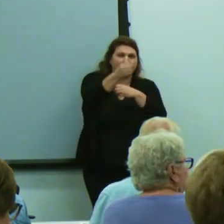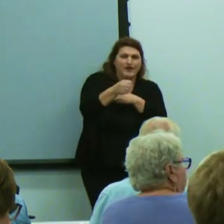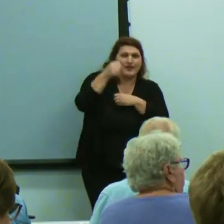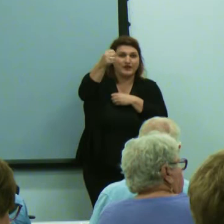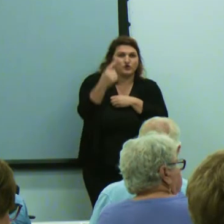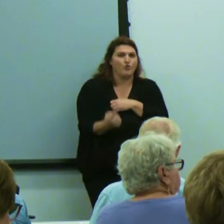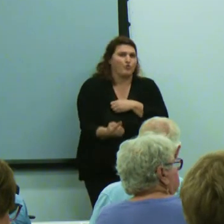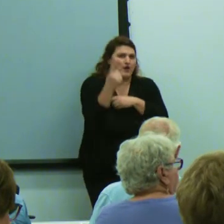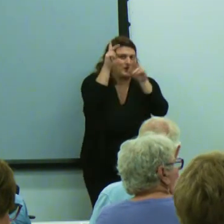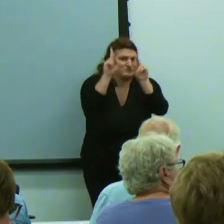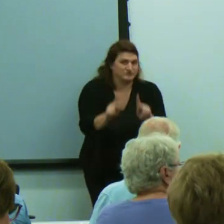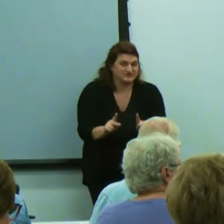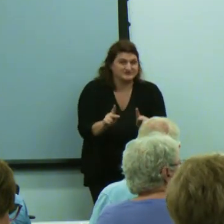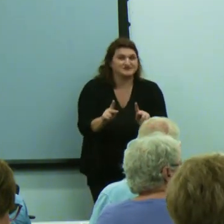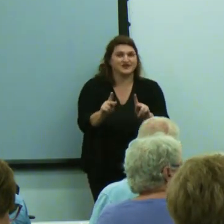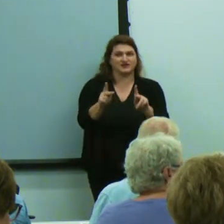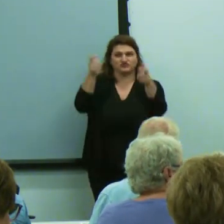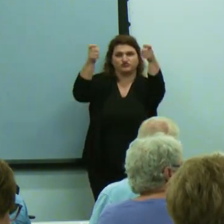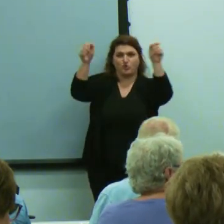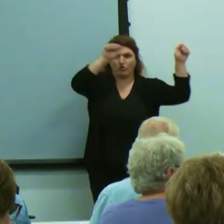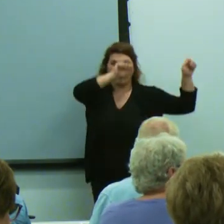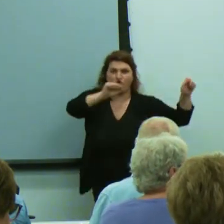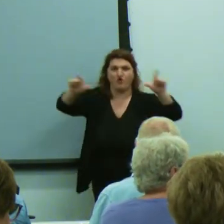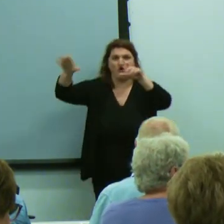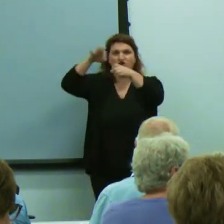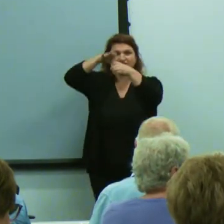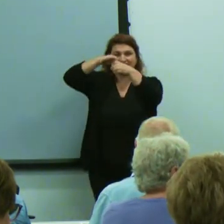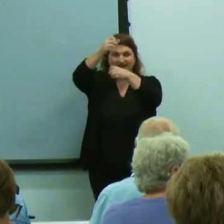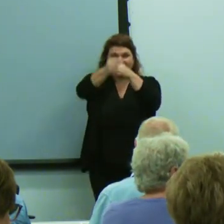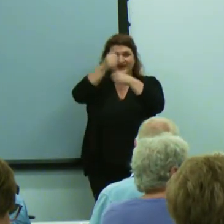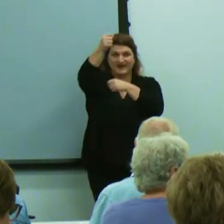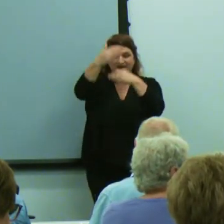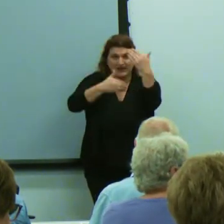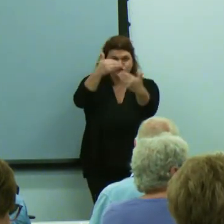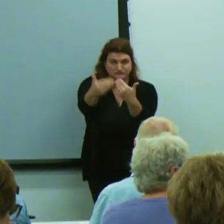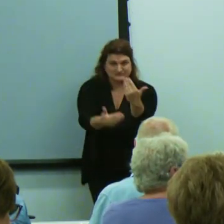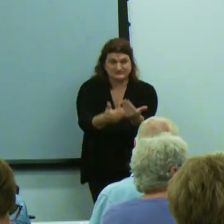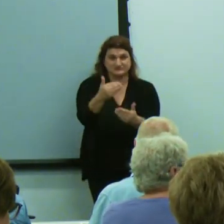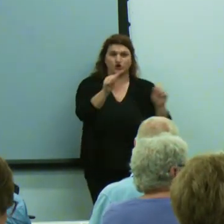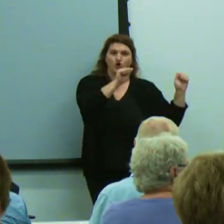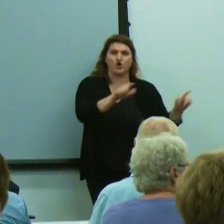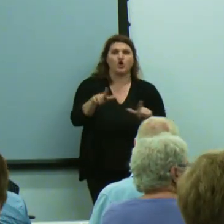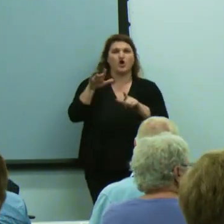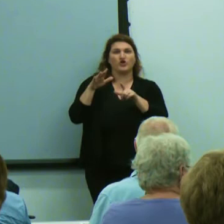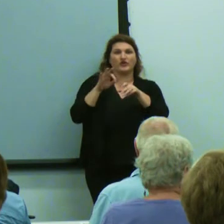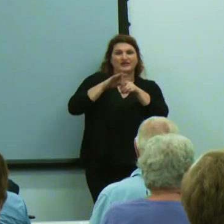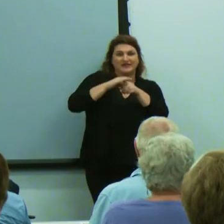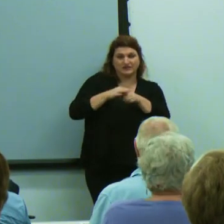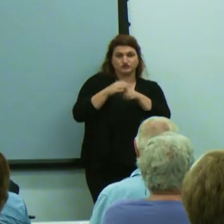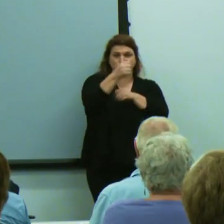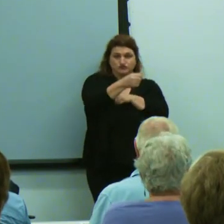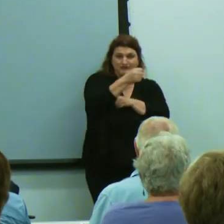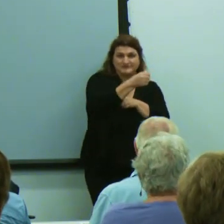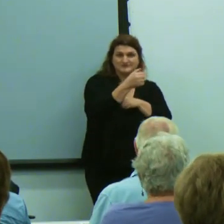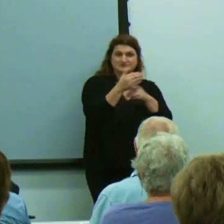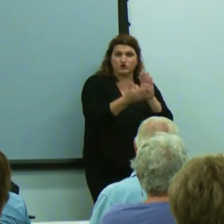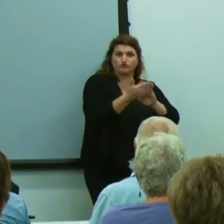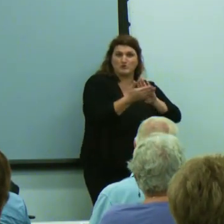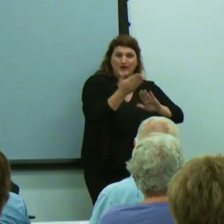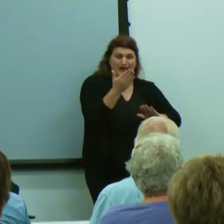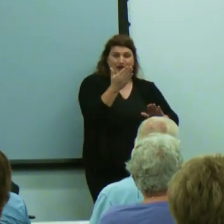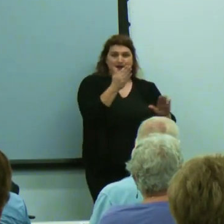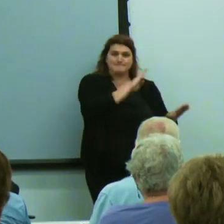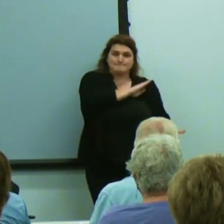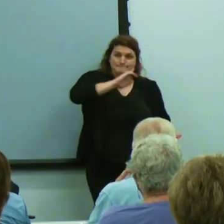State. All elections are run by boards of elections in local counties, run